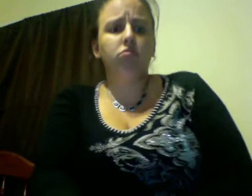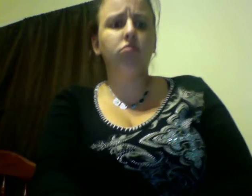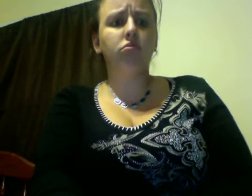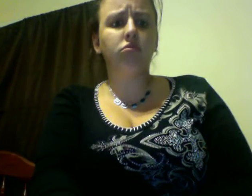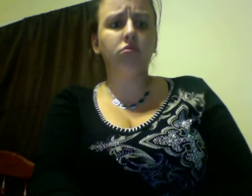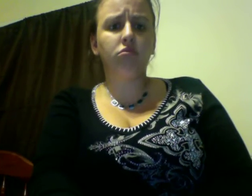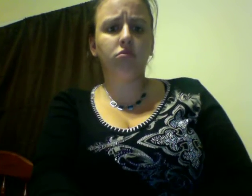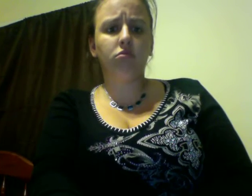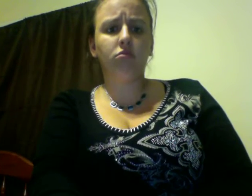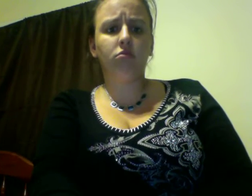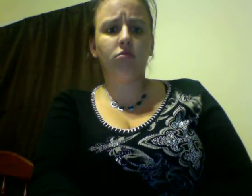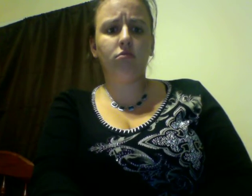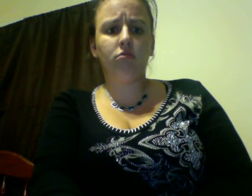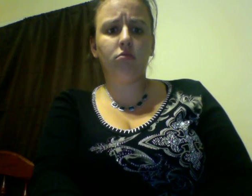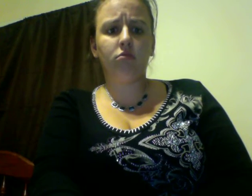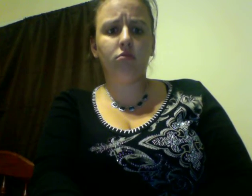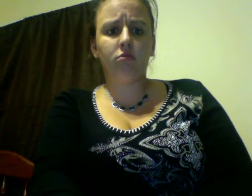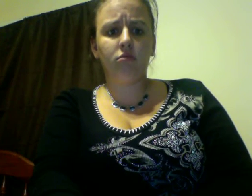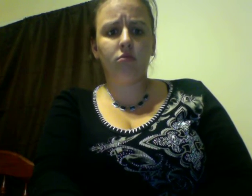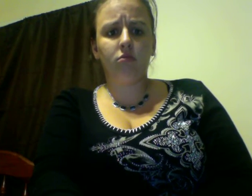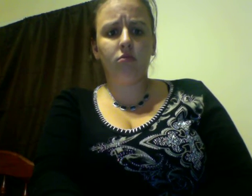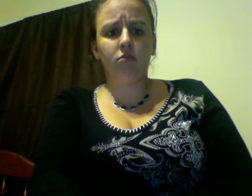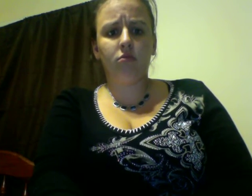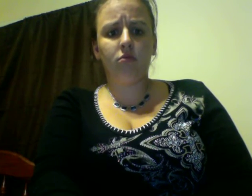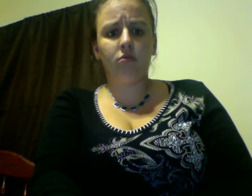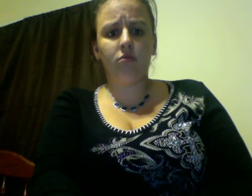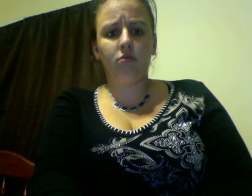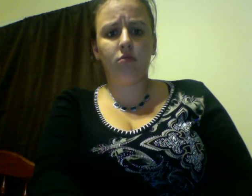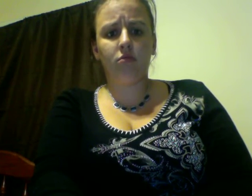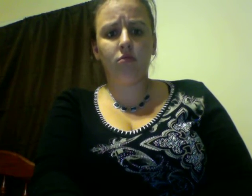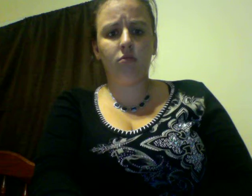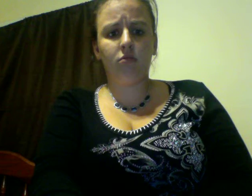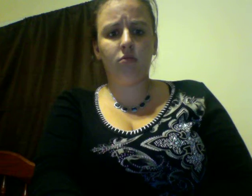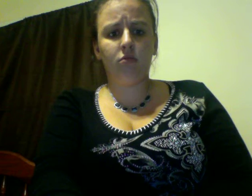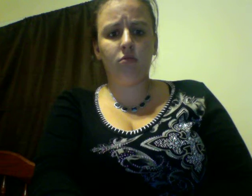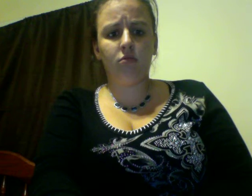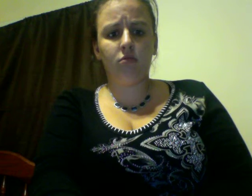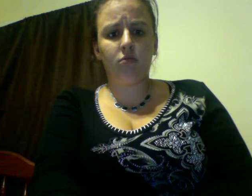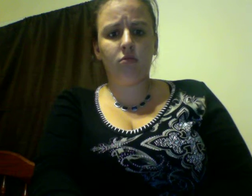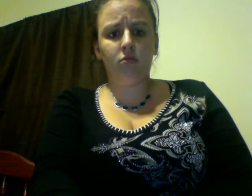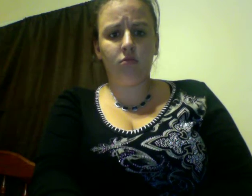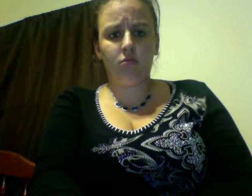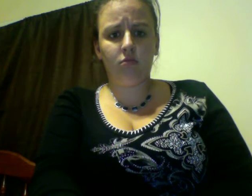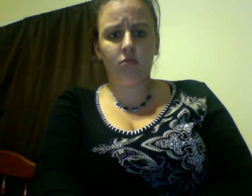Because it was when that happened with this walk and talk idea that things became doable and sustainable and viable.